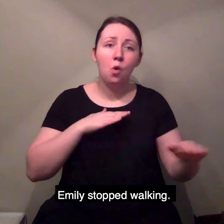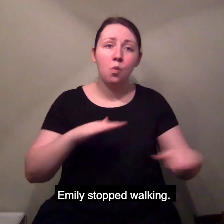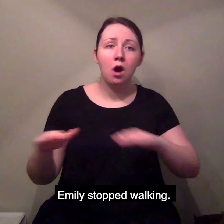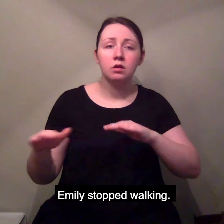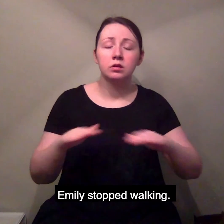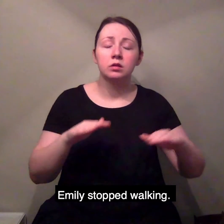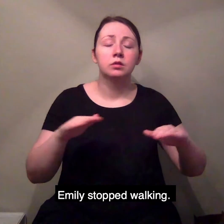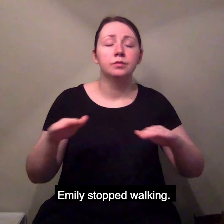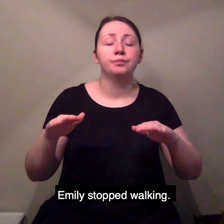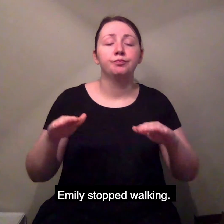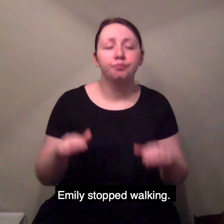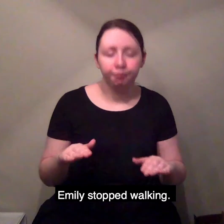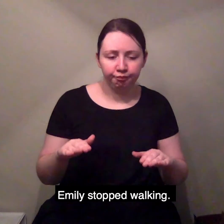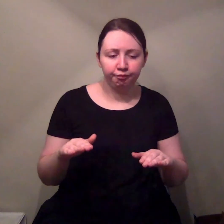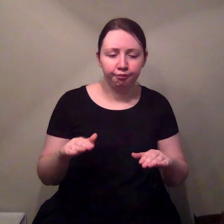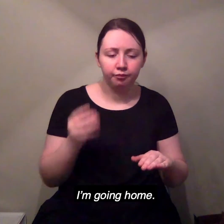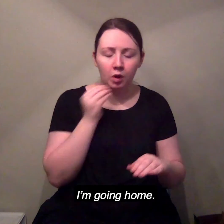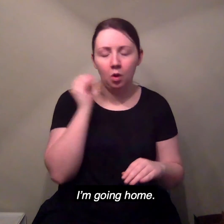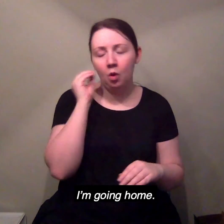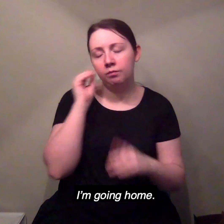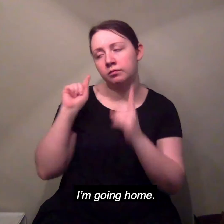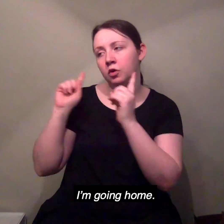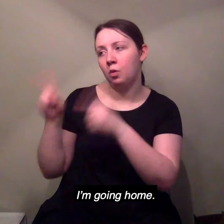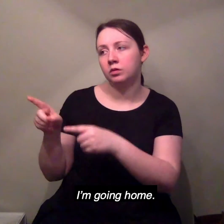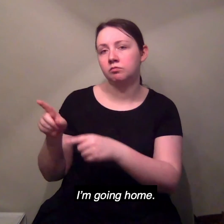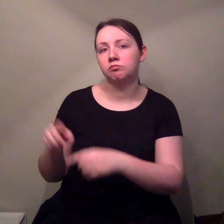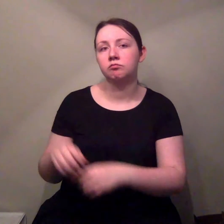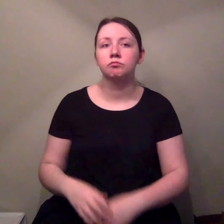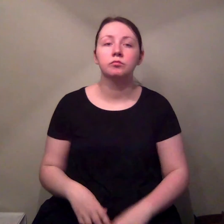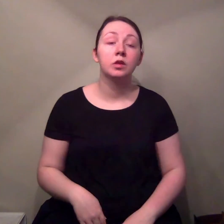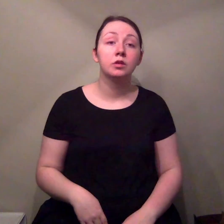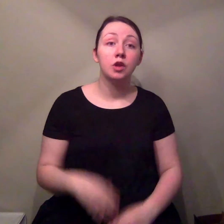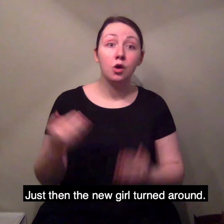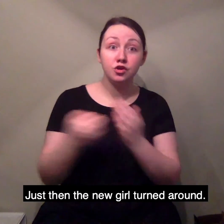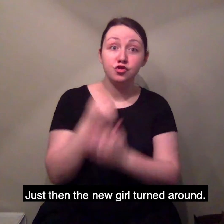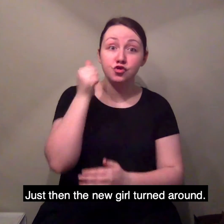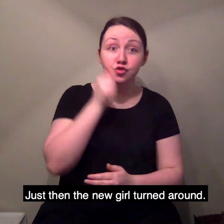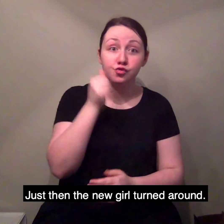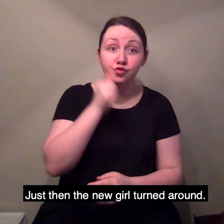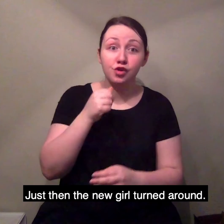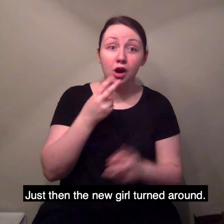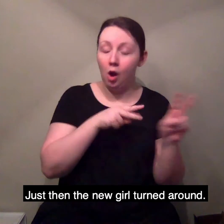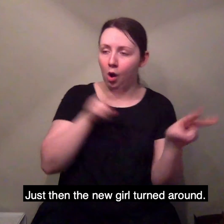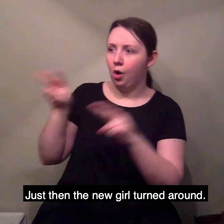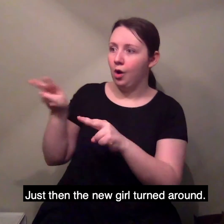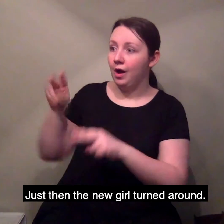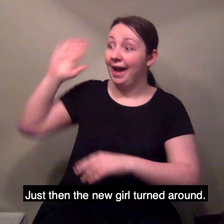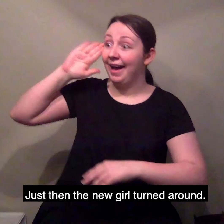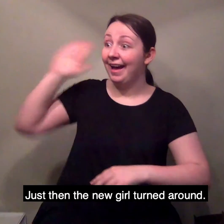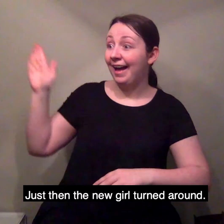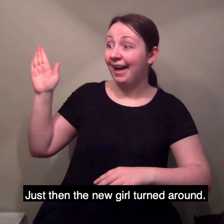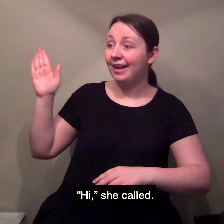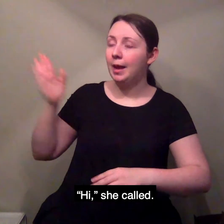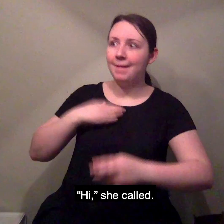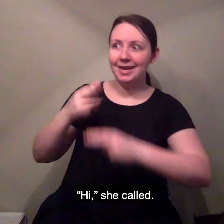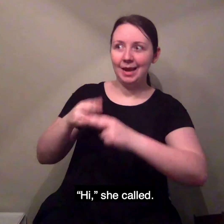Emily stopped walking. "I'm going home." Just then, the new girl turned around. "Hi," she